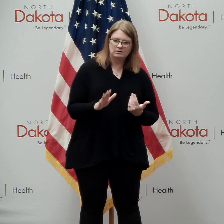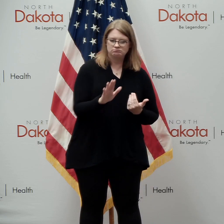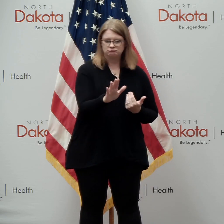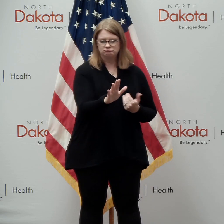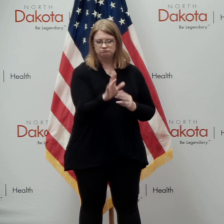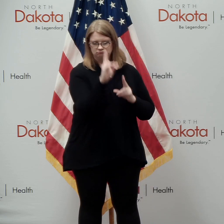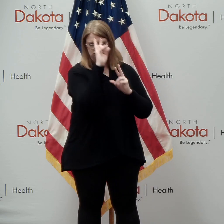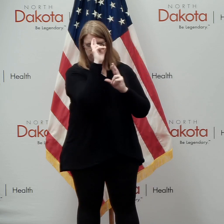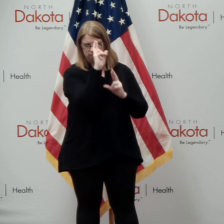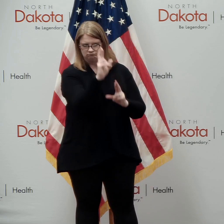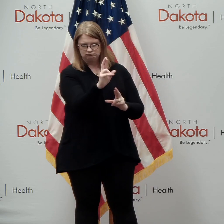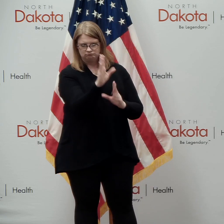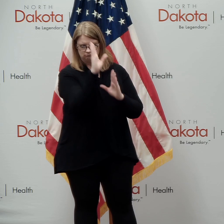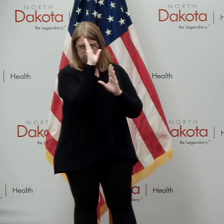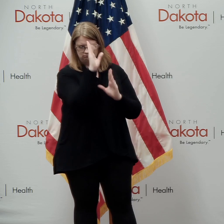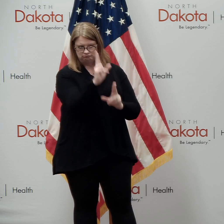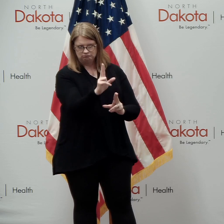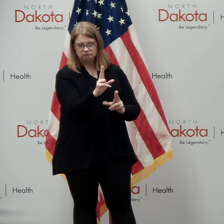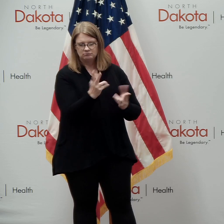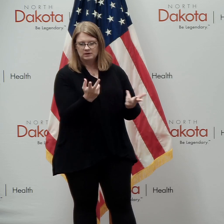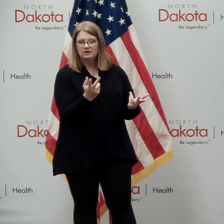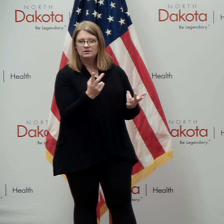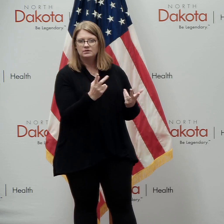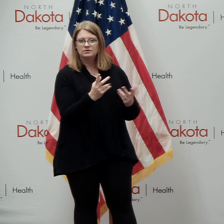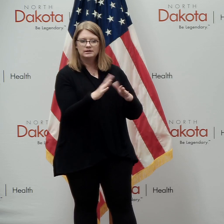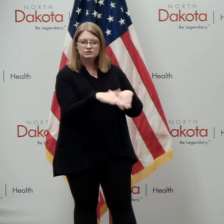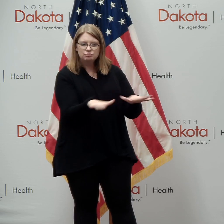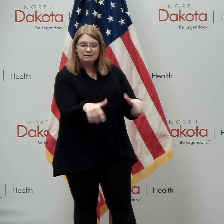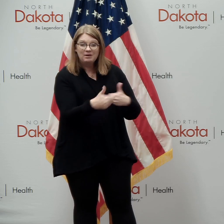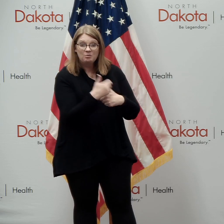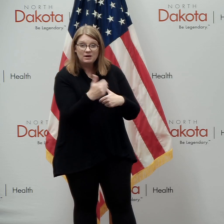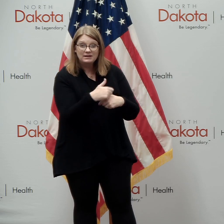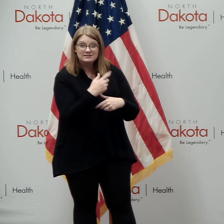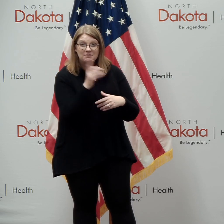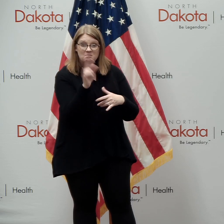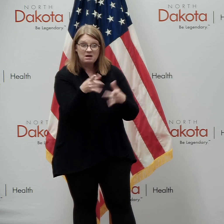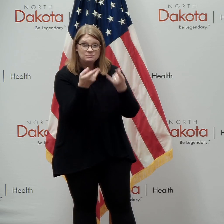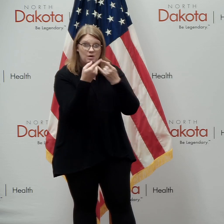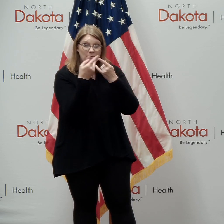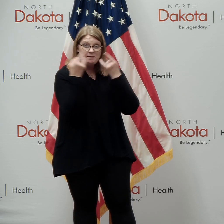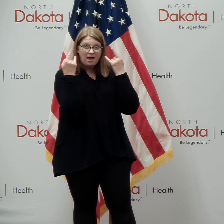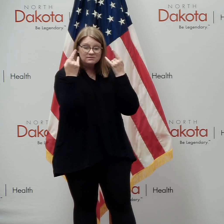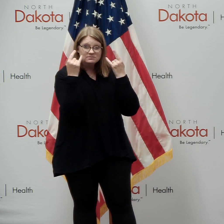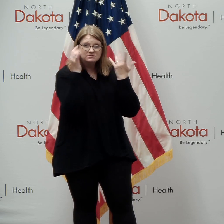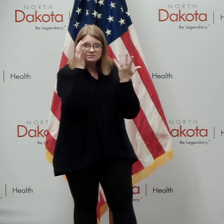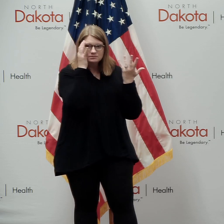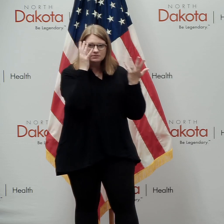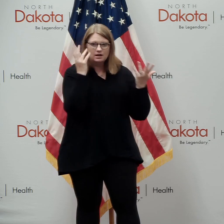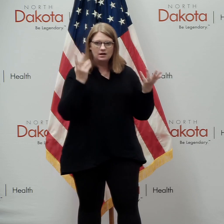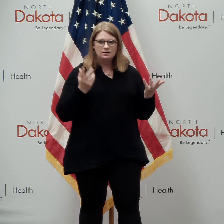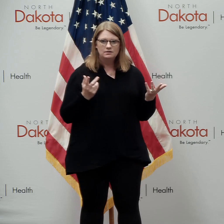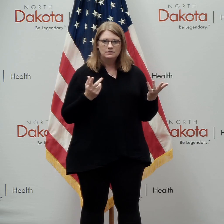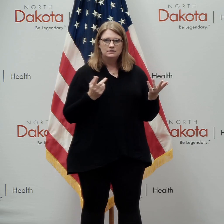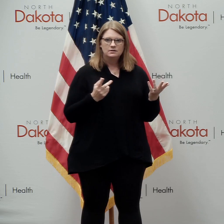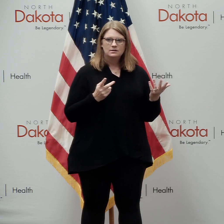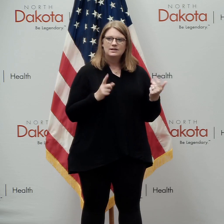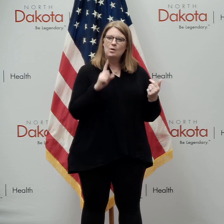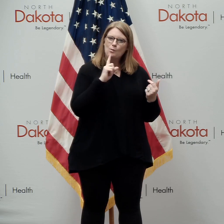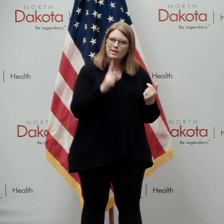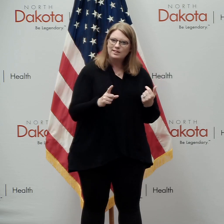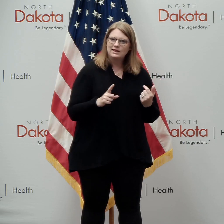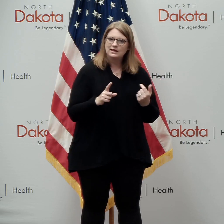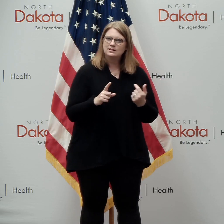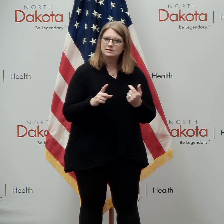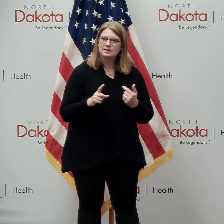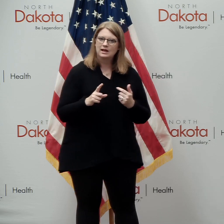people may have loved ones around them or children that are at risk and they need to wear masks. Again, trying to dial up our empathy